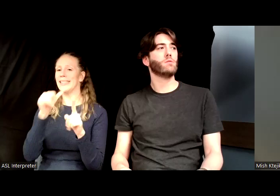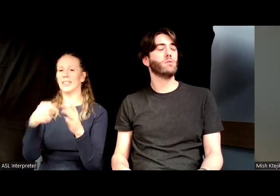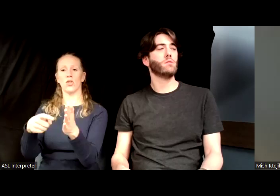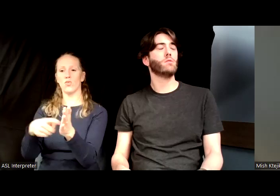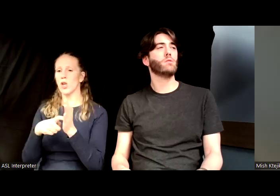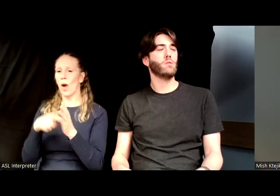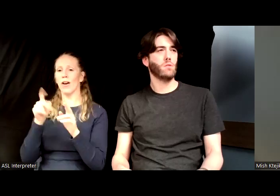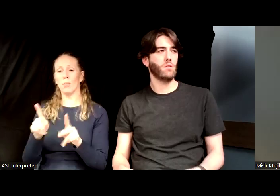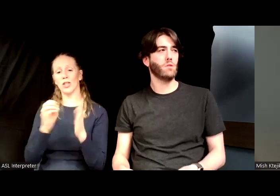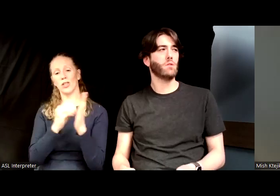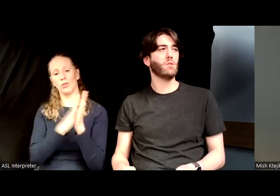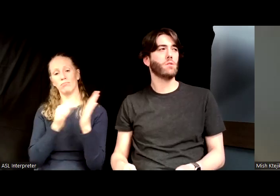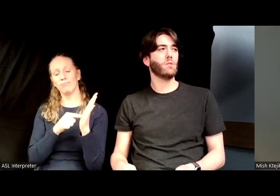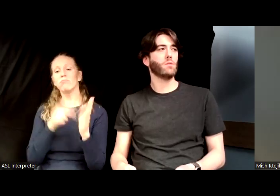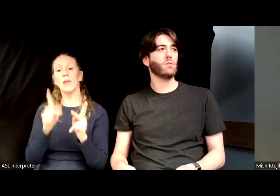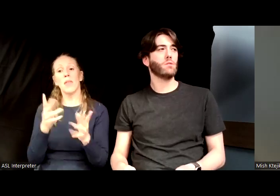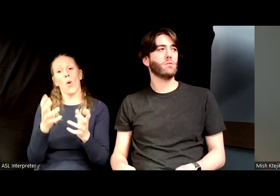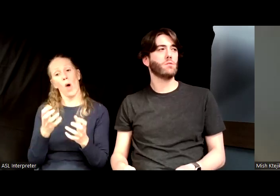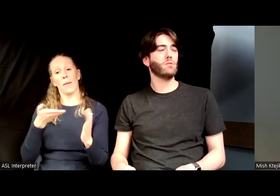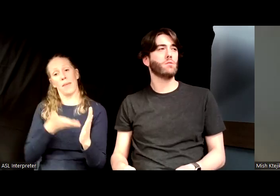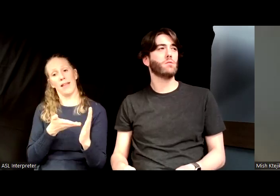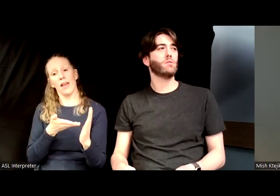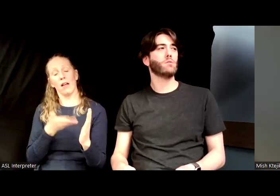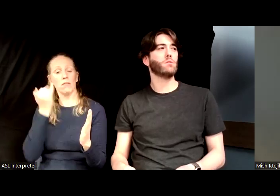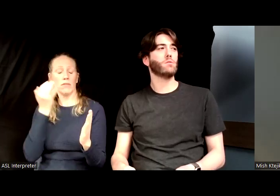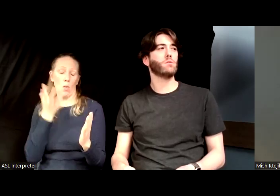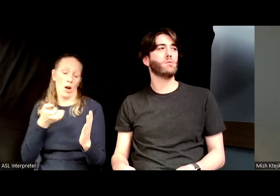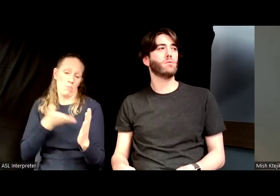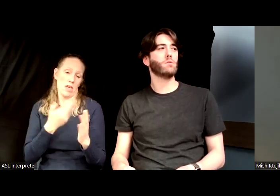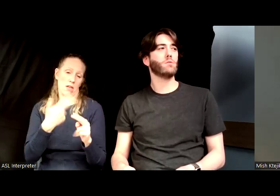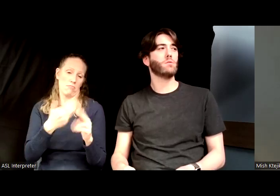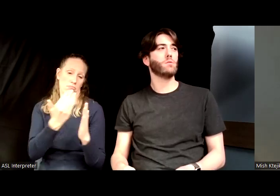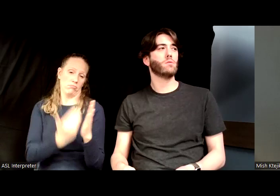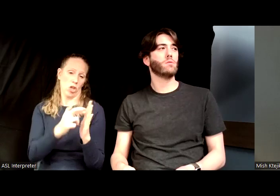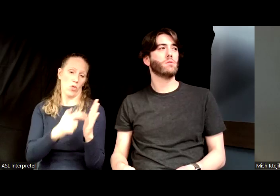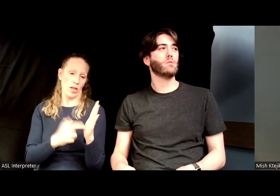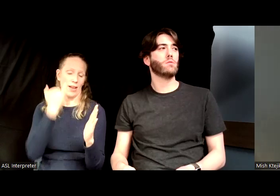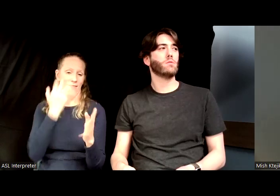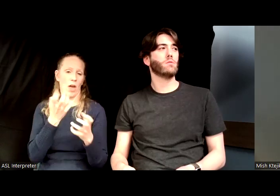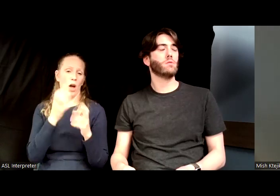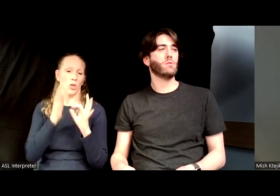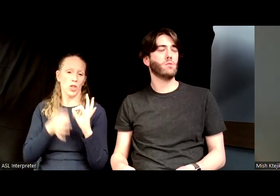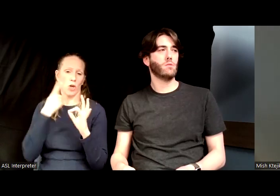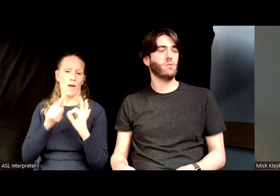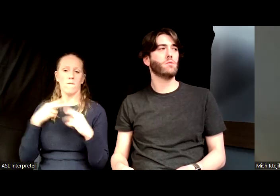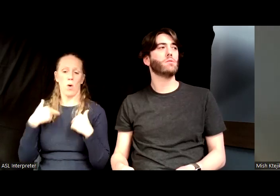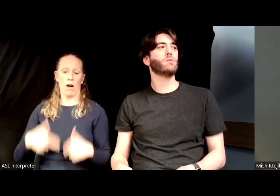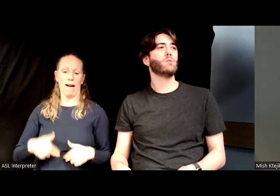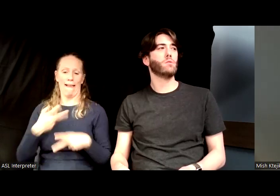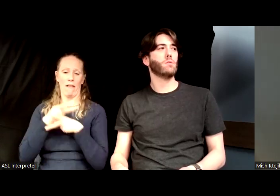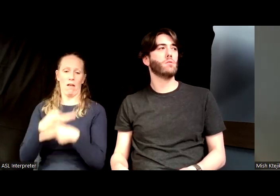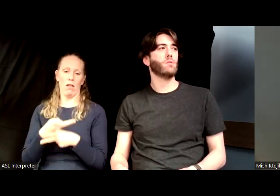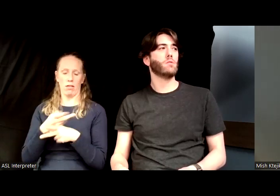registry. But people would want to be on the registry if they want to be able to interpret for those individuals, right? There's incentive